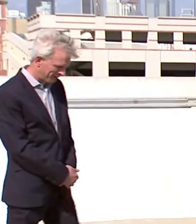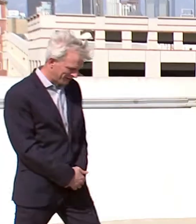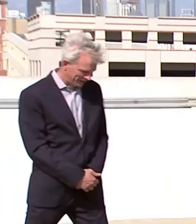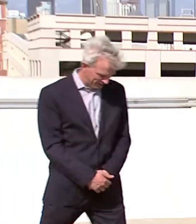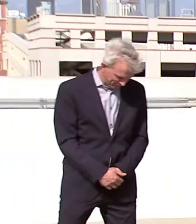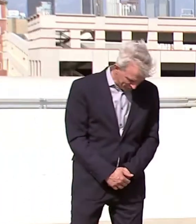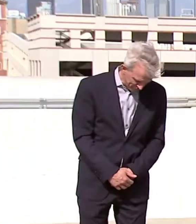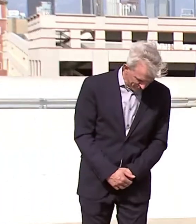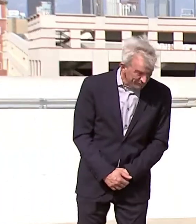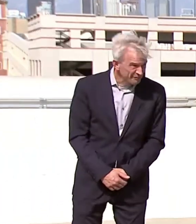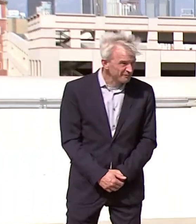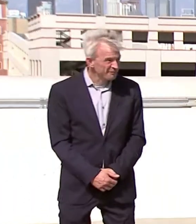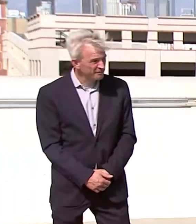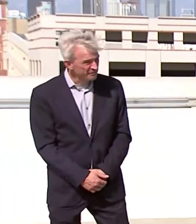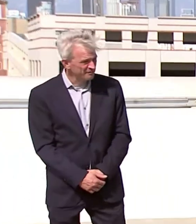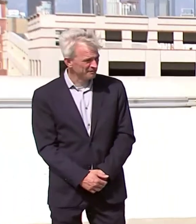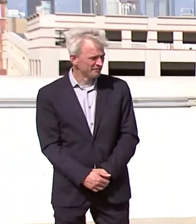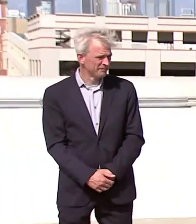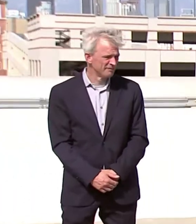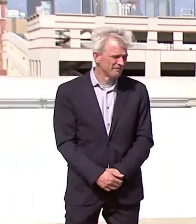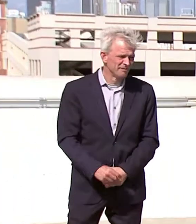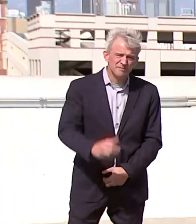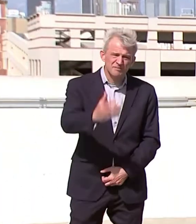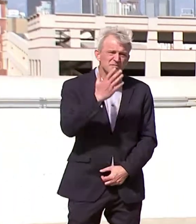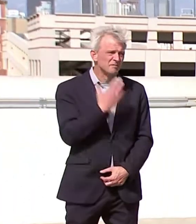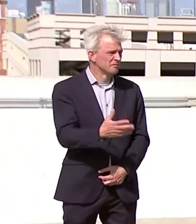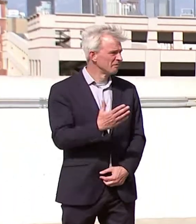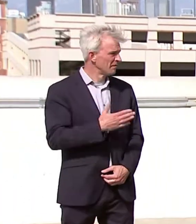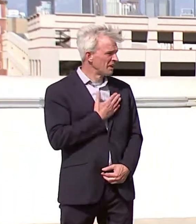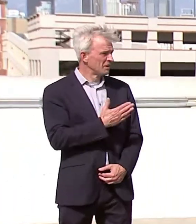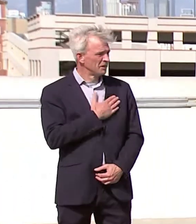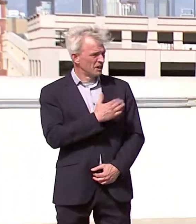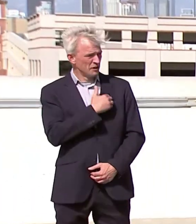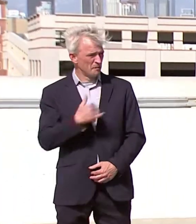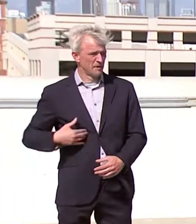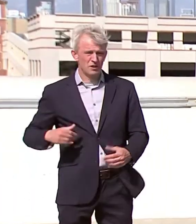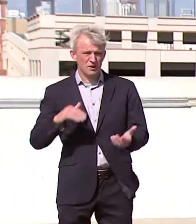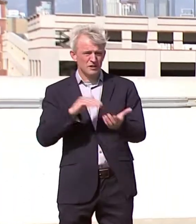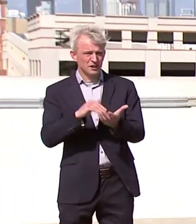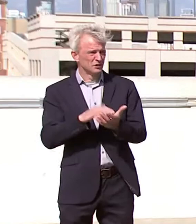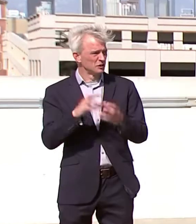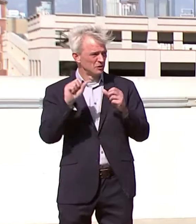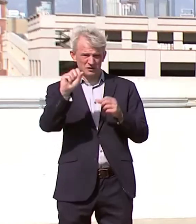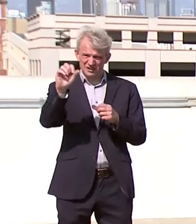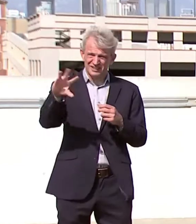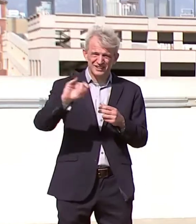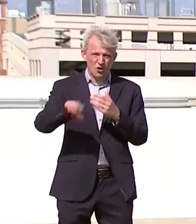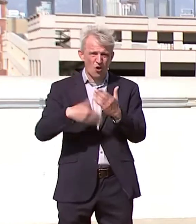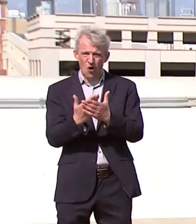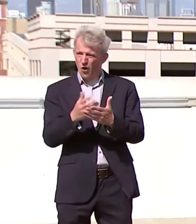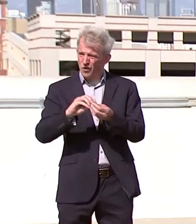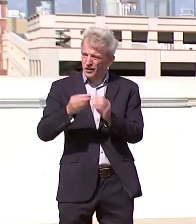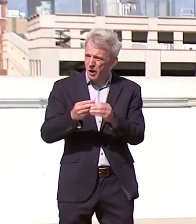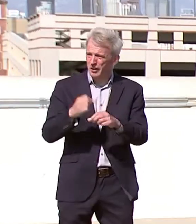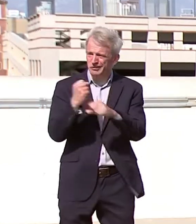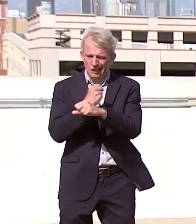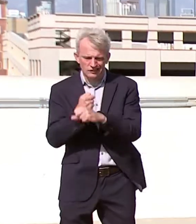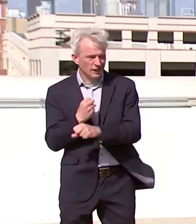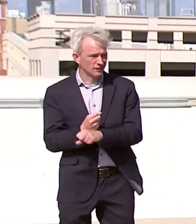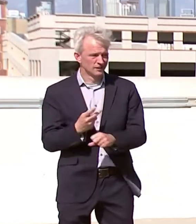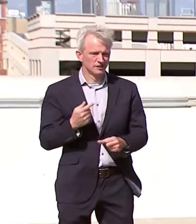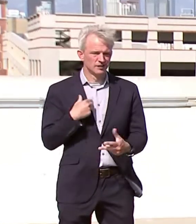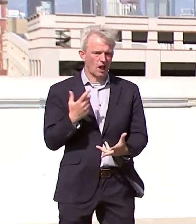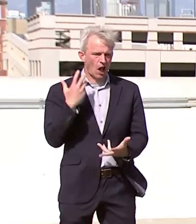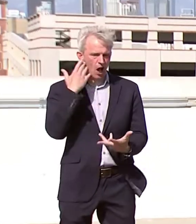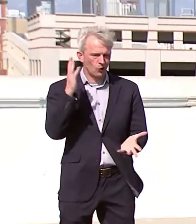Thank you, Mayor. I'm glad the mayor and the doctor have given all the statistics and all the important stuff to you, because I don't know